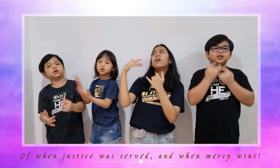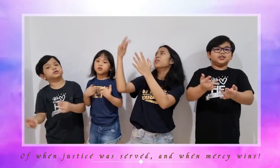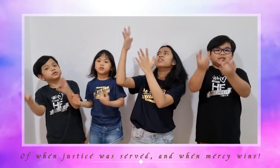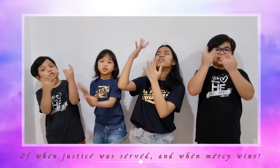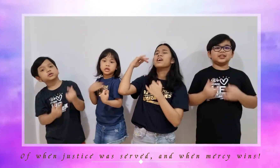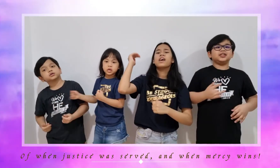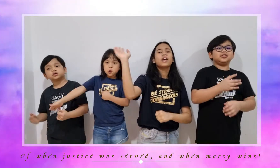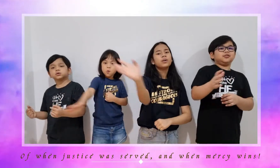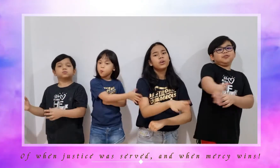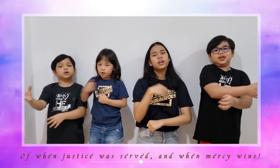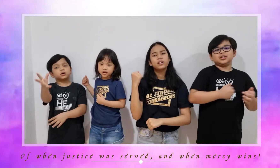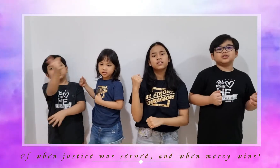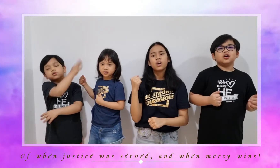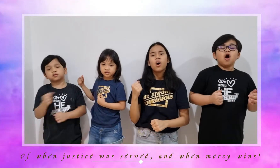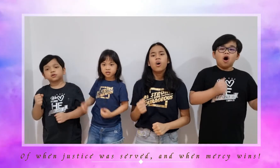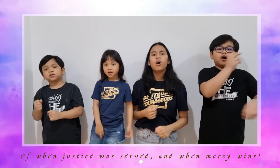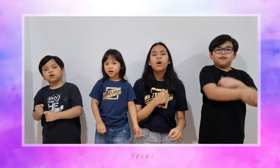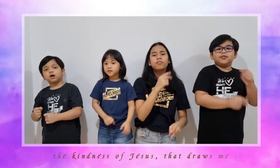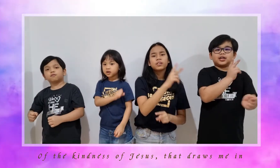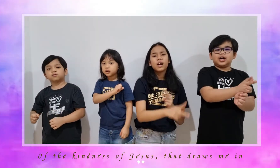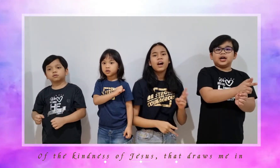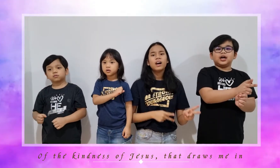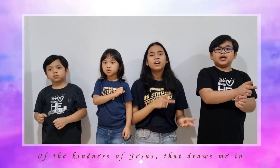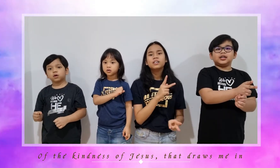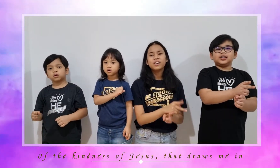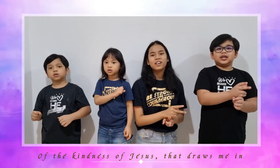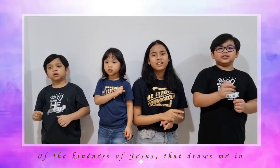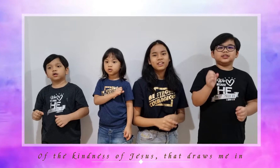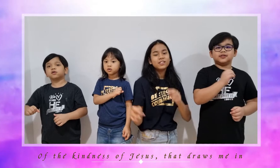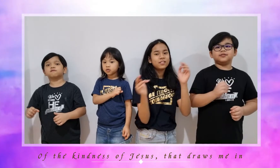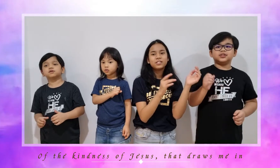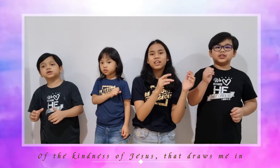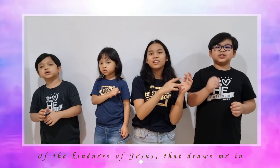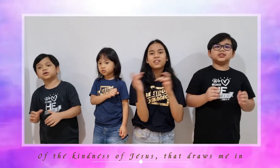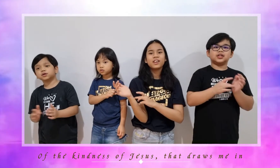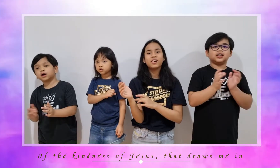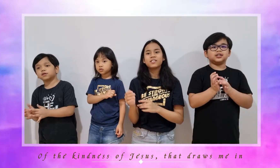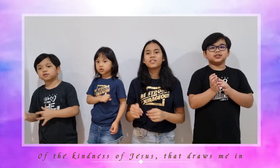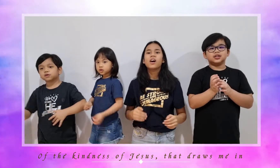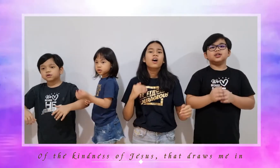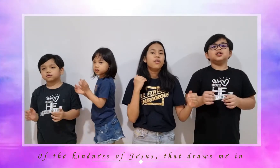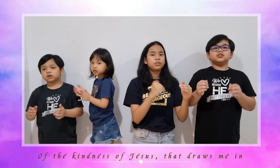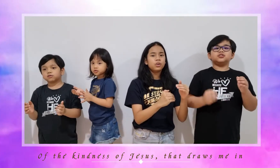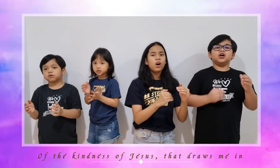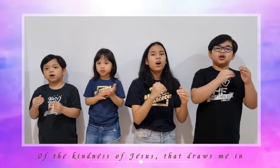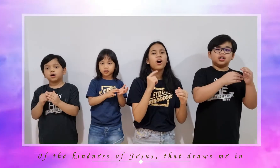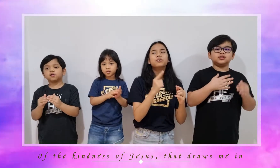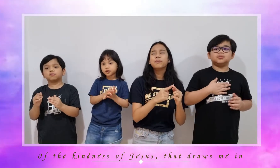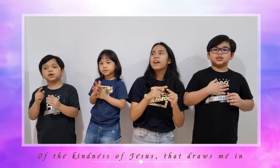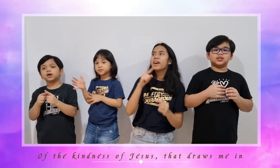mercy wins Of the kindness of Jesus That draws